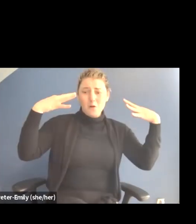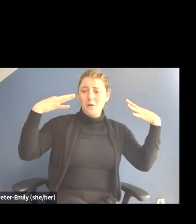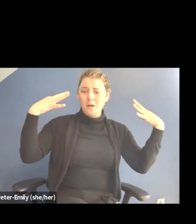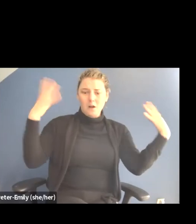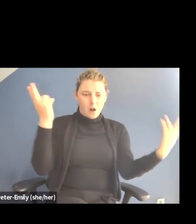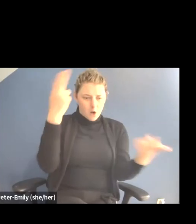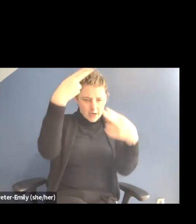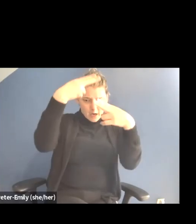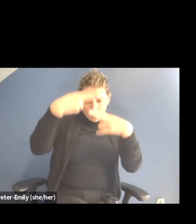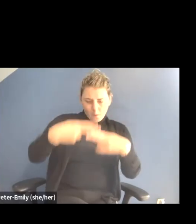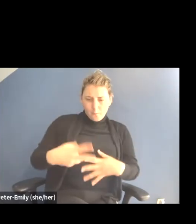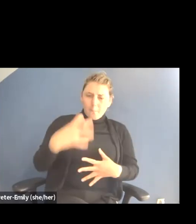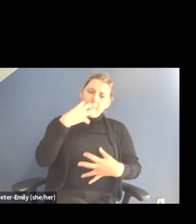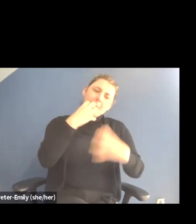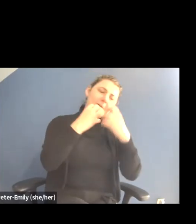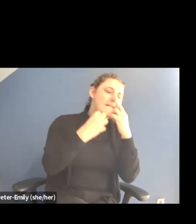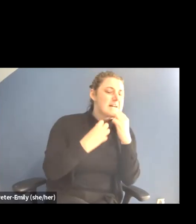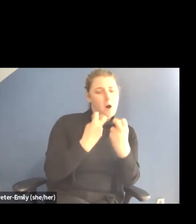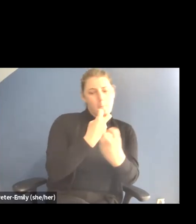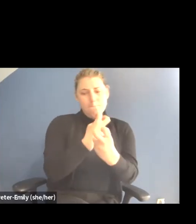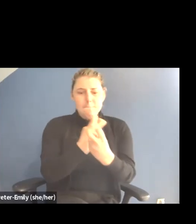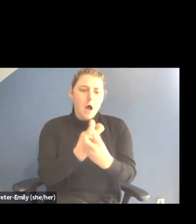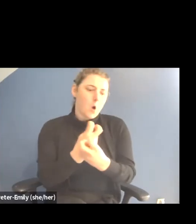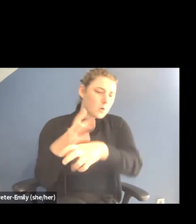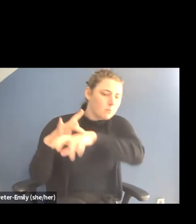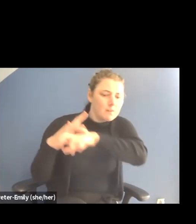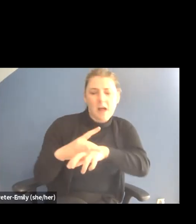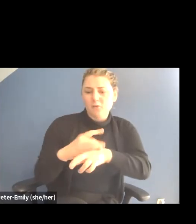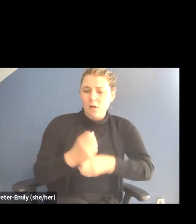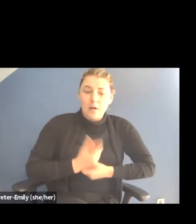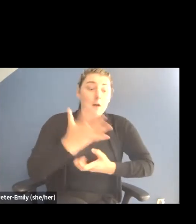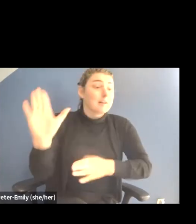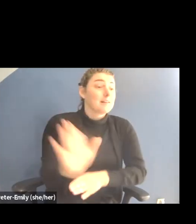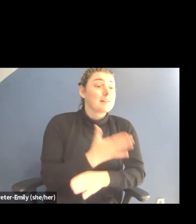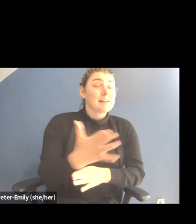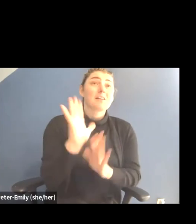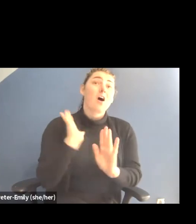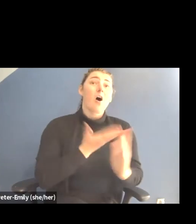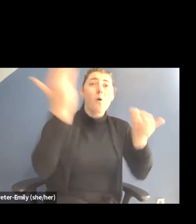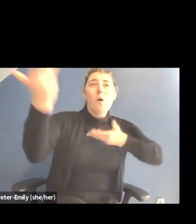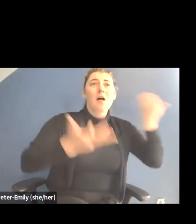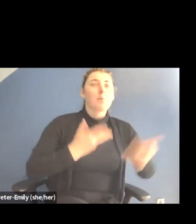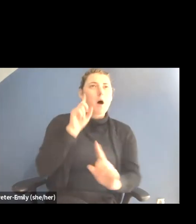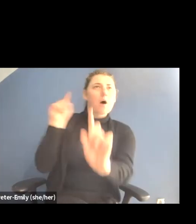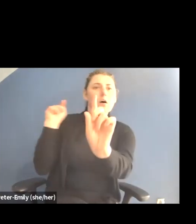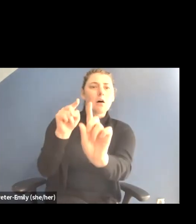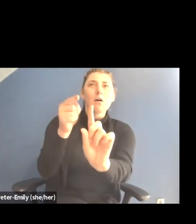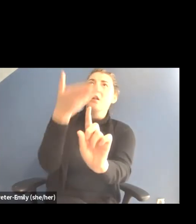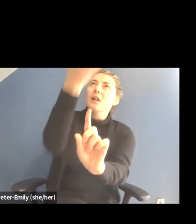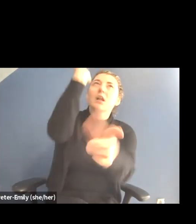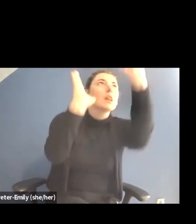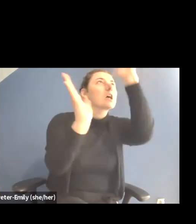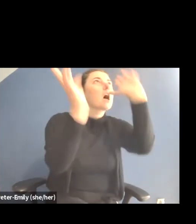names. Each bone of our flesh homes sing welcome. Oh, look at the gods